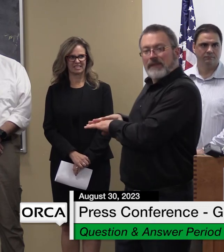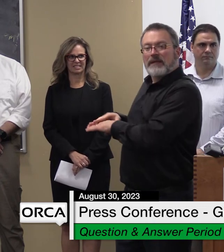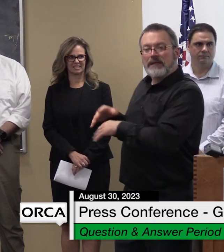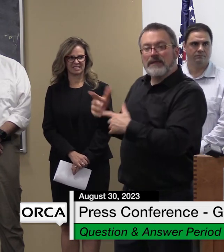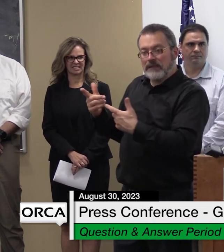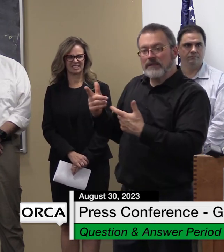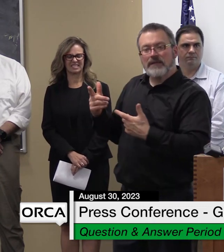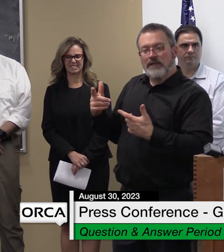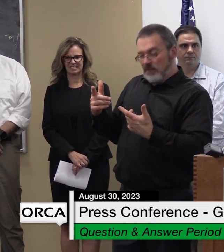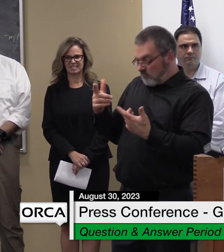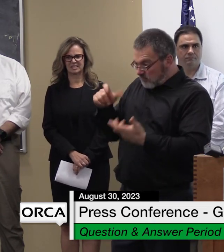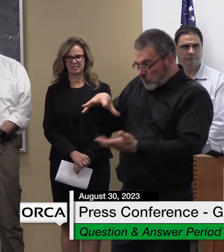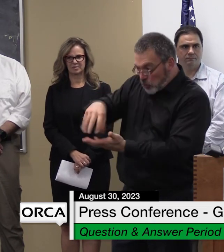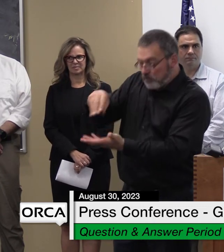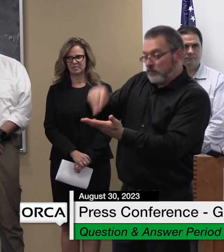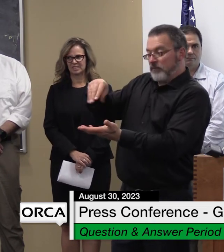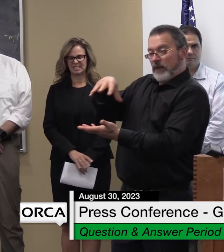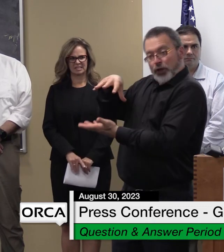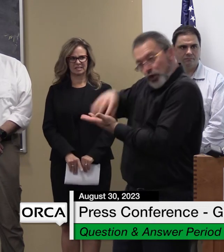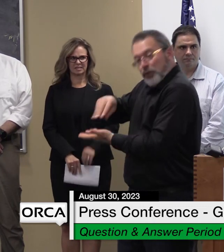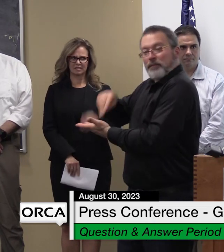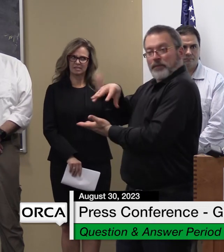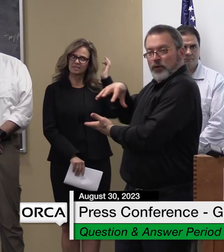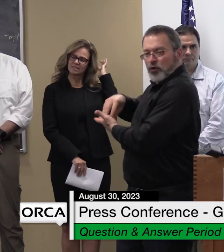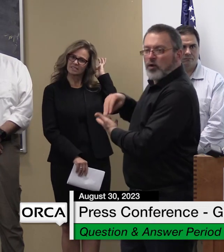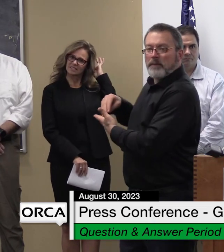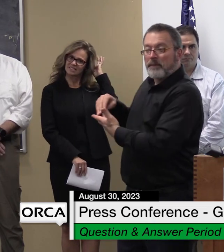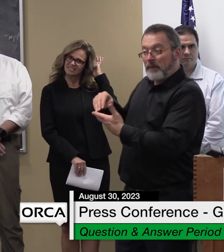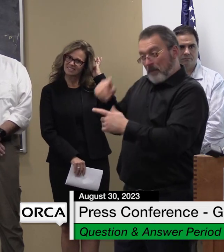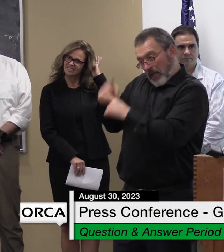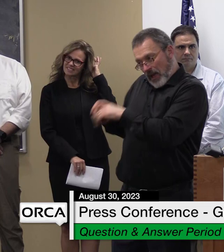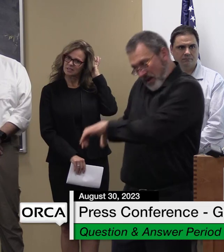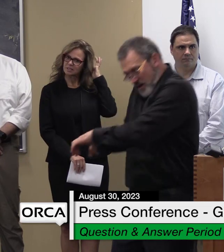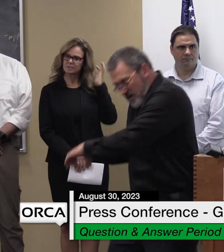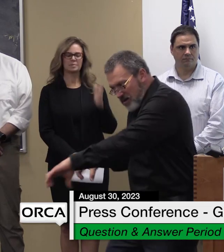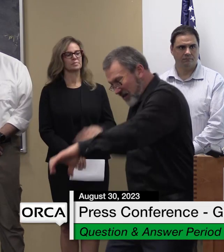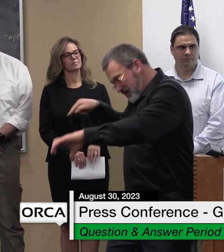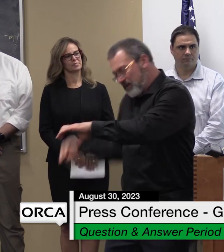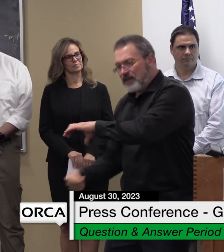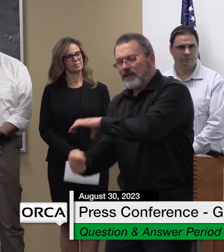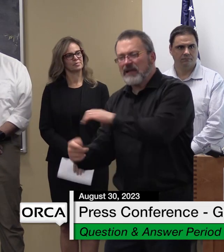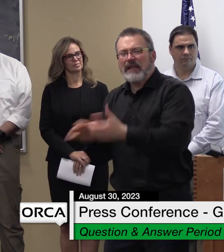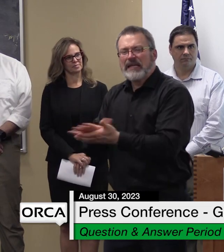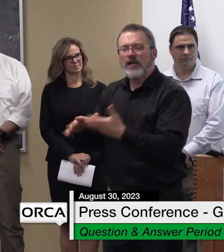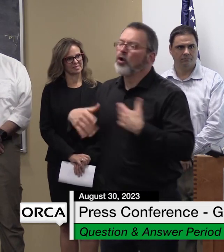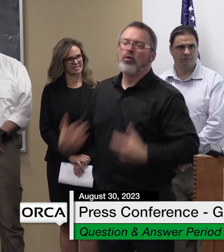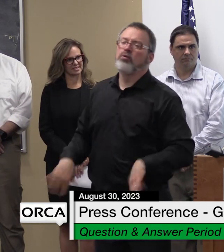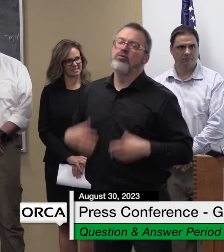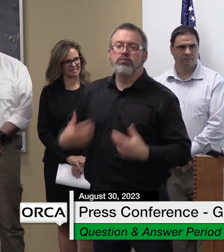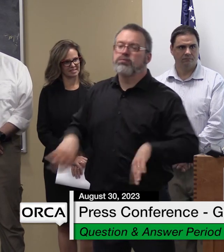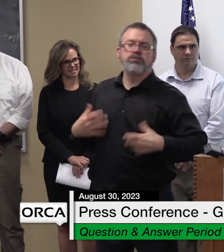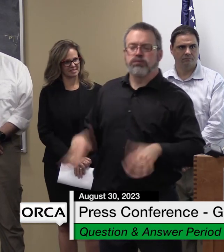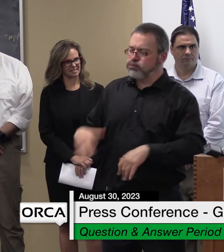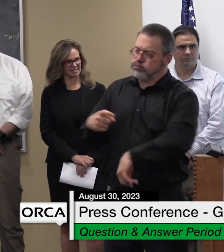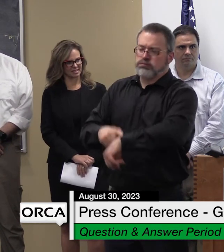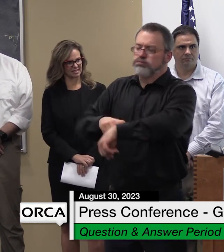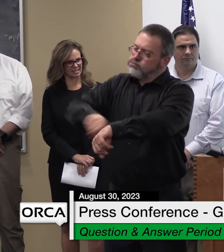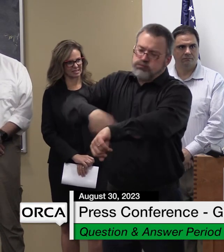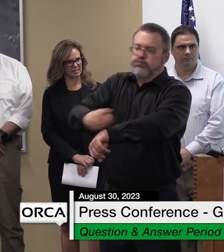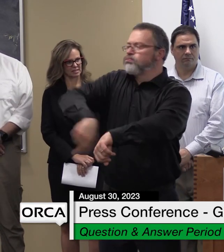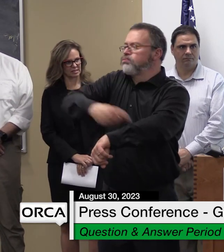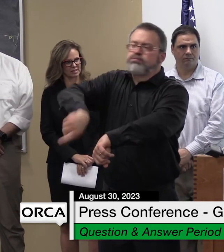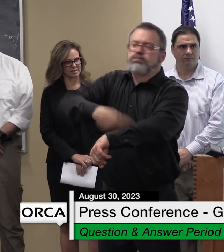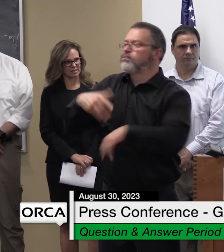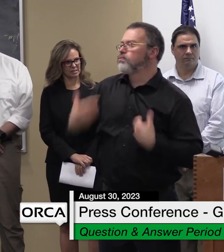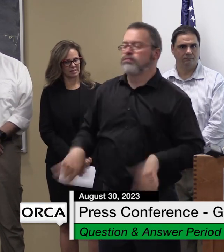go down through them. So it takes a long time to get through and clean out a whole storm infrastructure